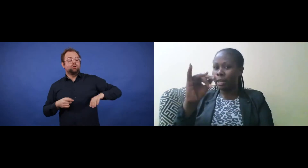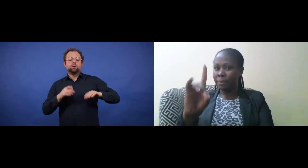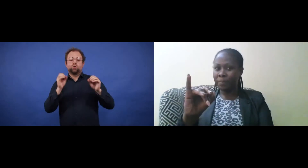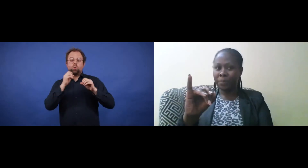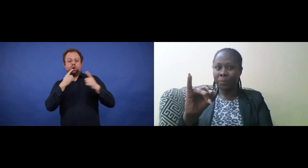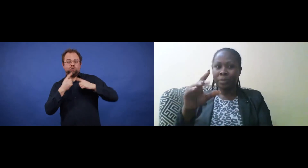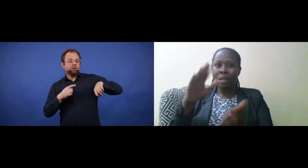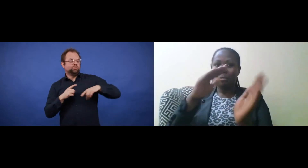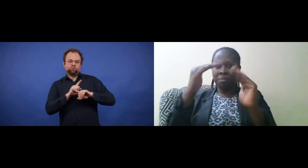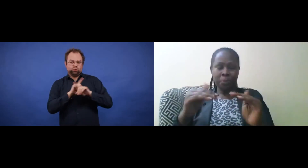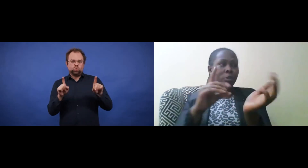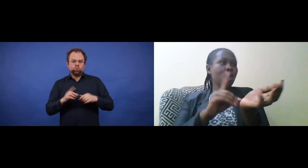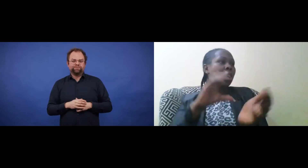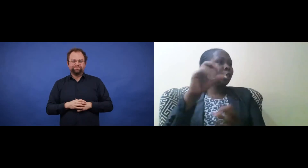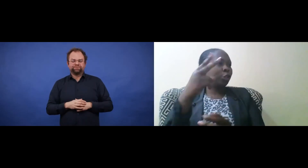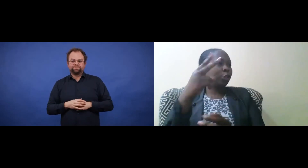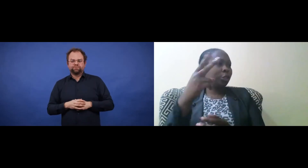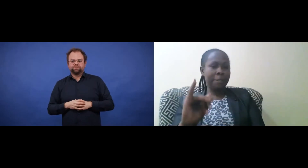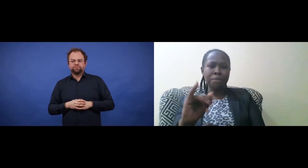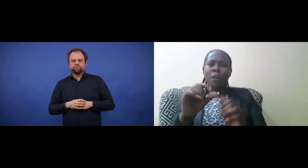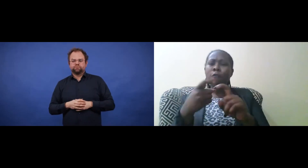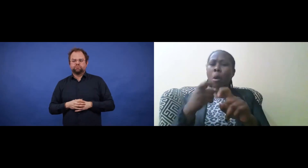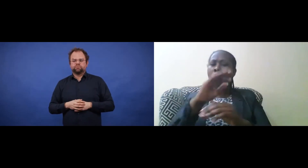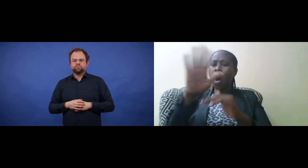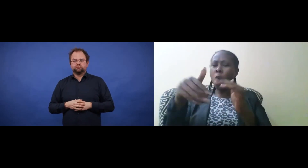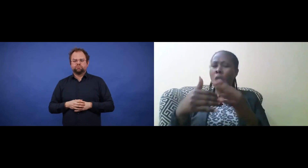Blessing. Now let's move to Dr. Shidi.